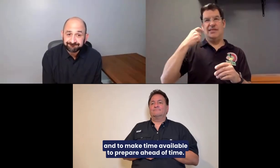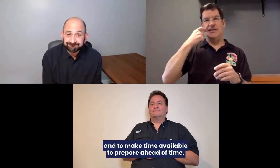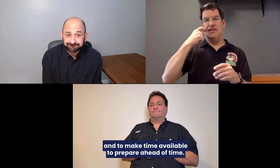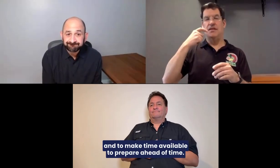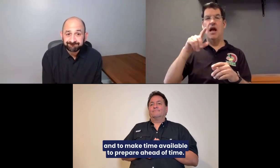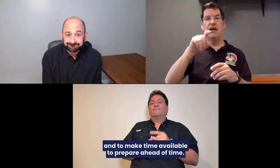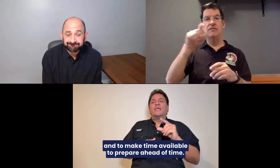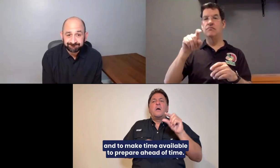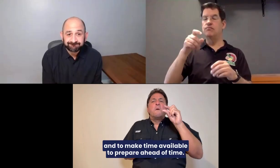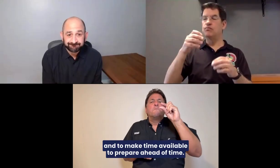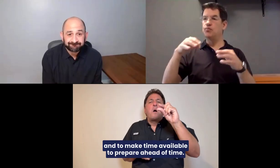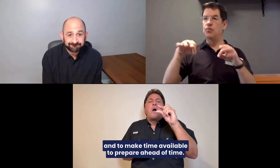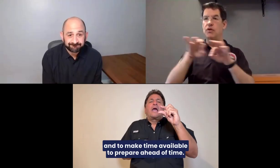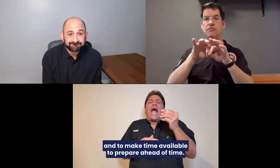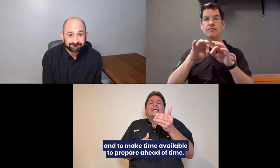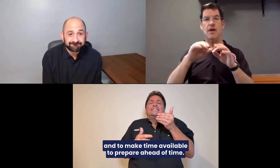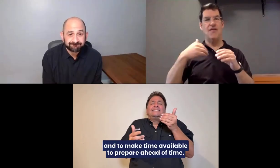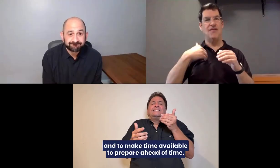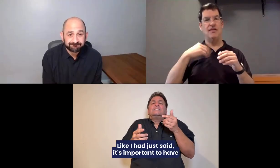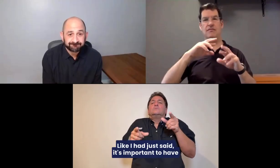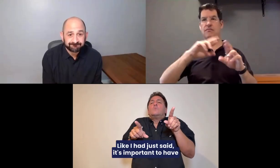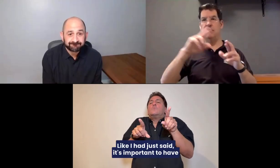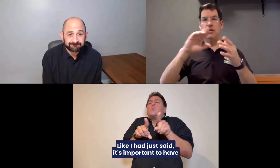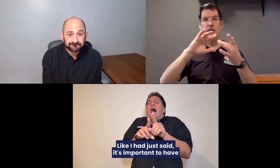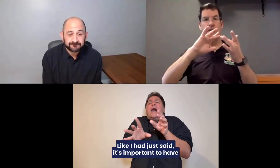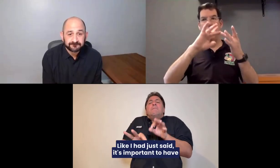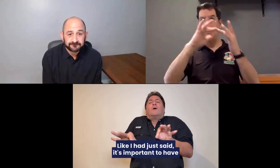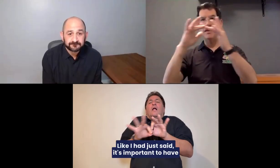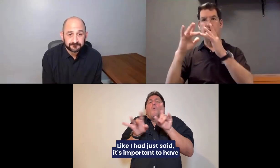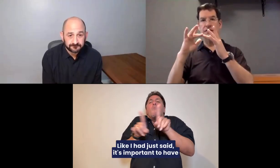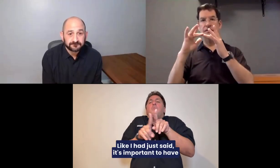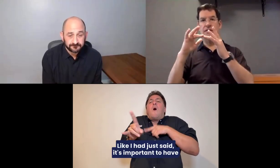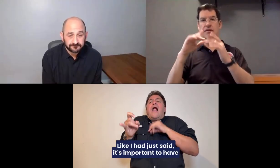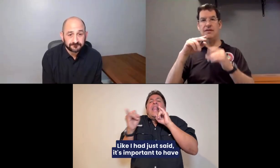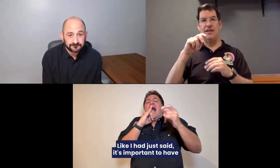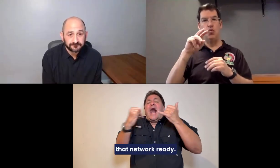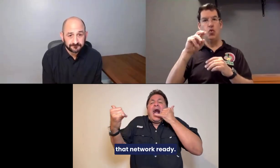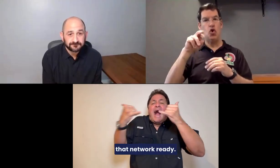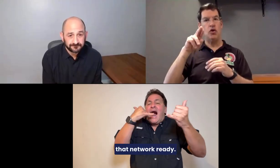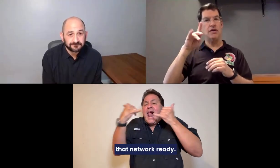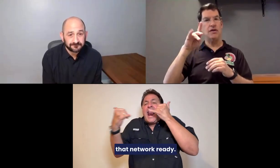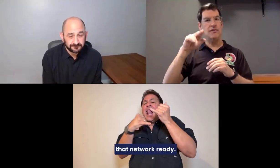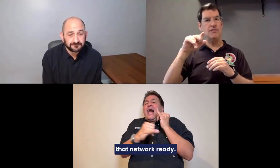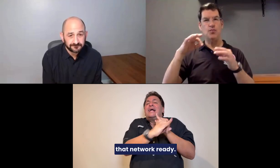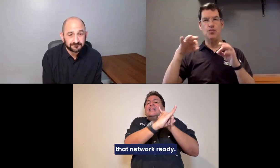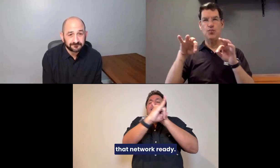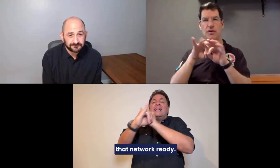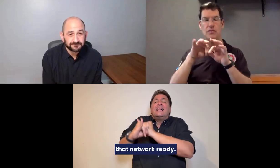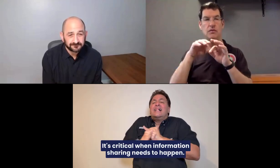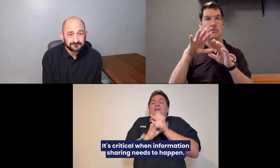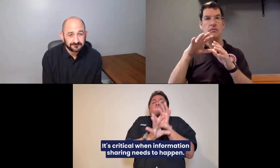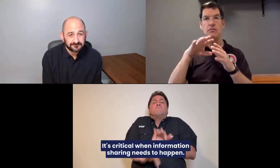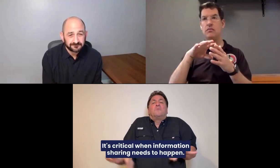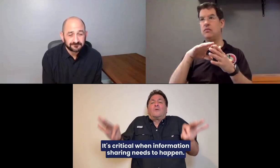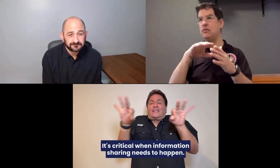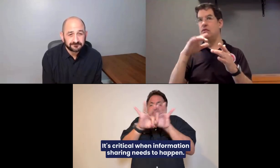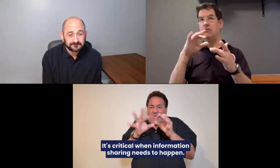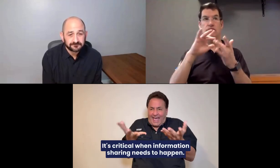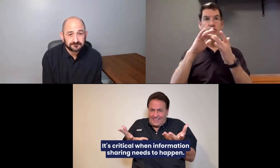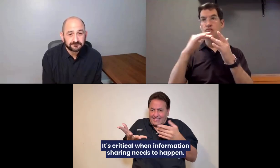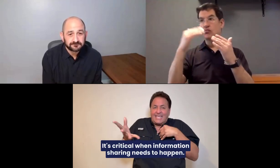time available to prepare ahead of time. Like I had just said, it's important to have that network ready. It's